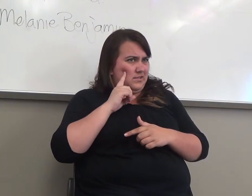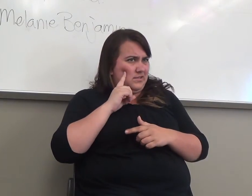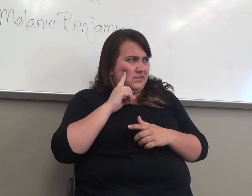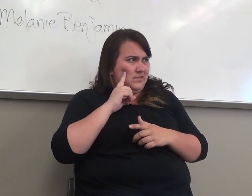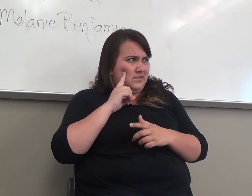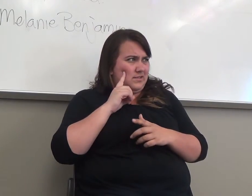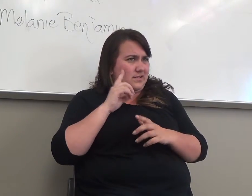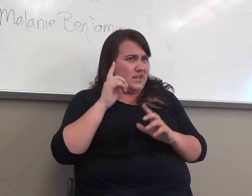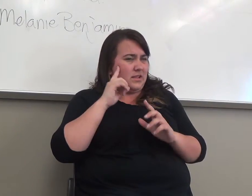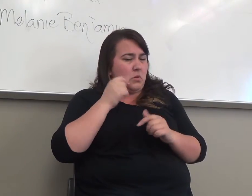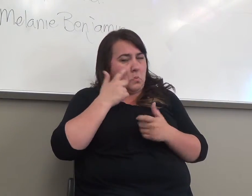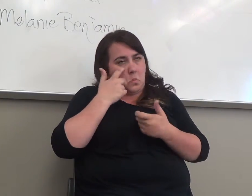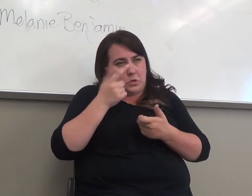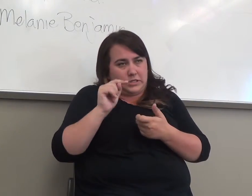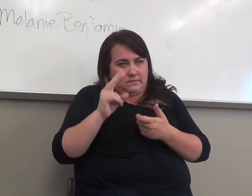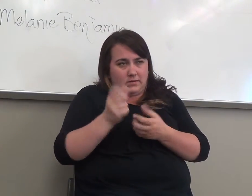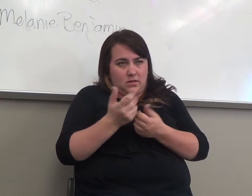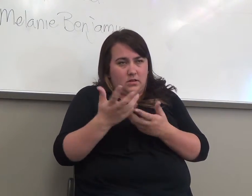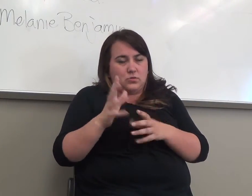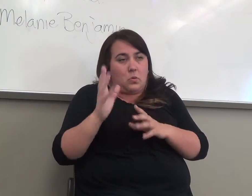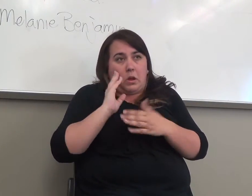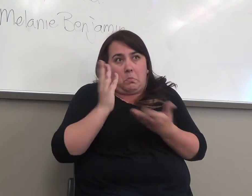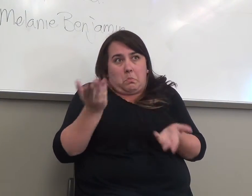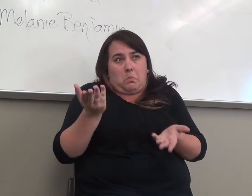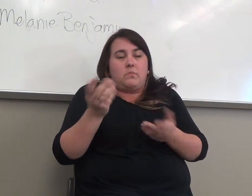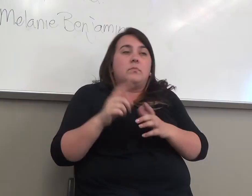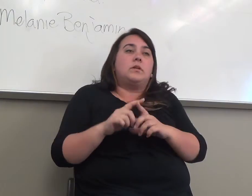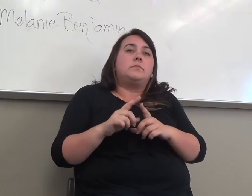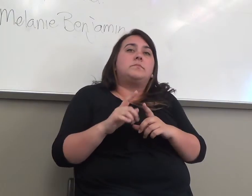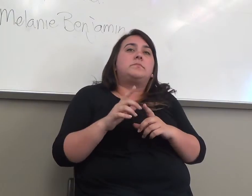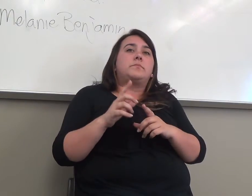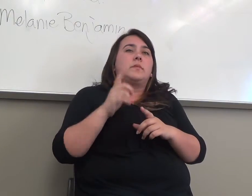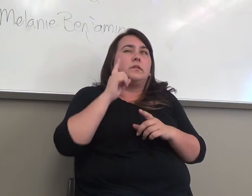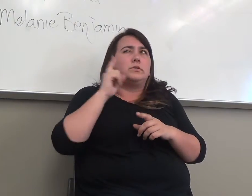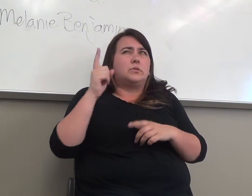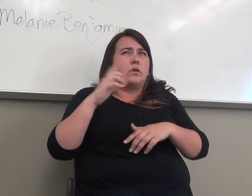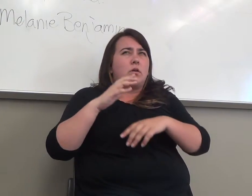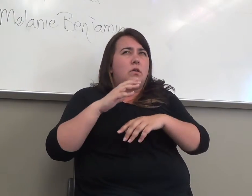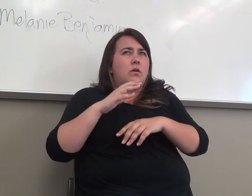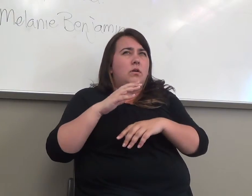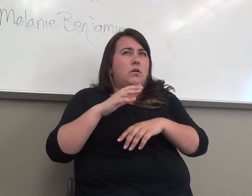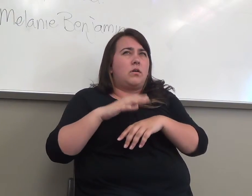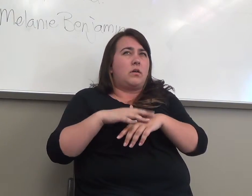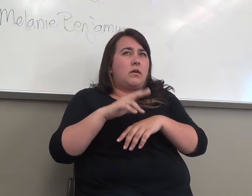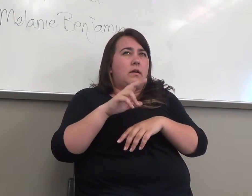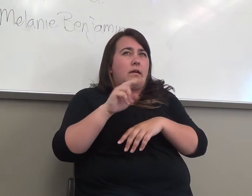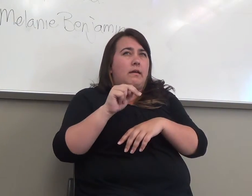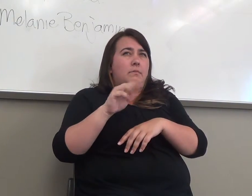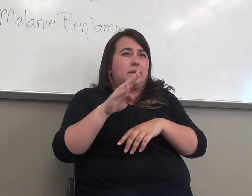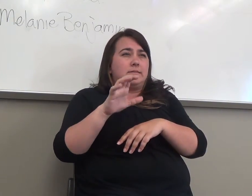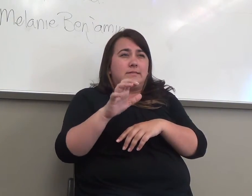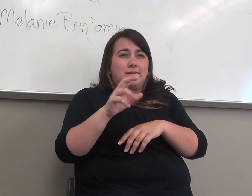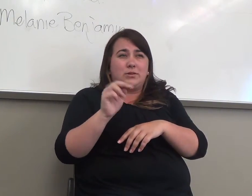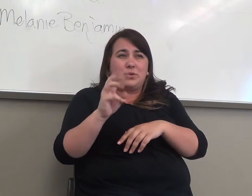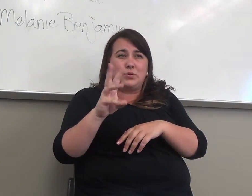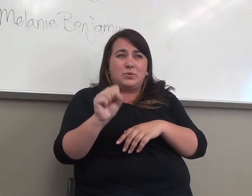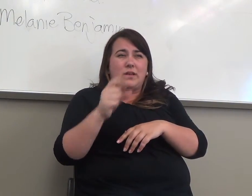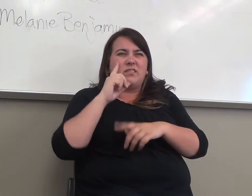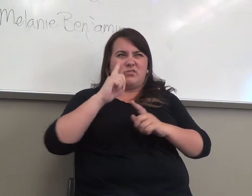I don't watch TV news, so I don't know. But I think she was on something, NBC News. I think she's not. I think she's older now. For a